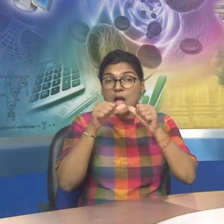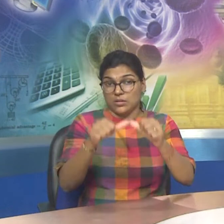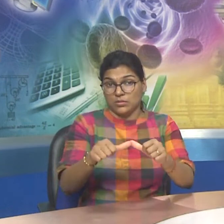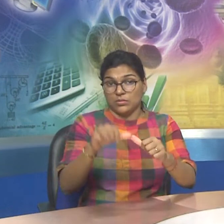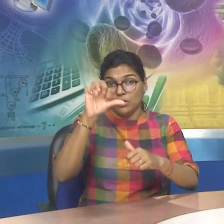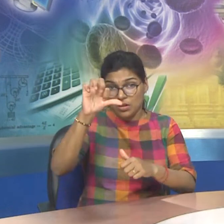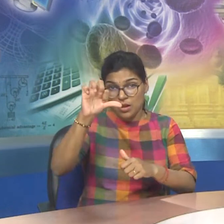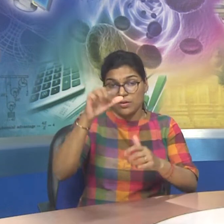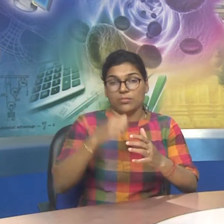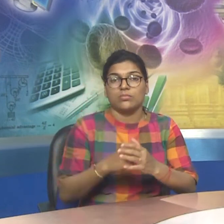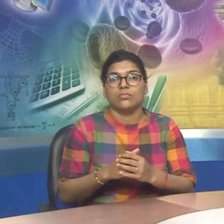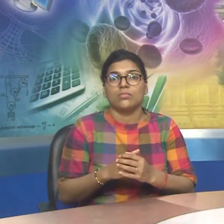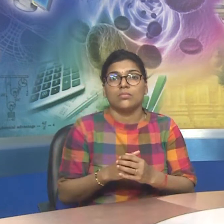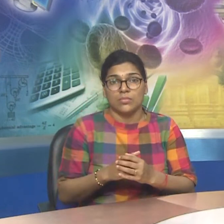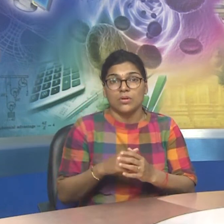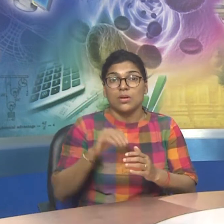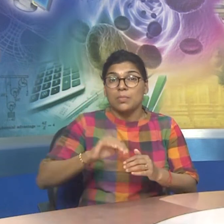Answer of question number 9.